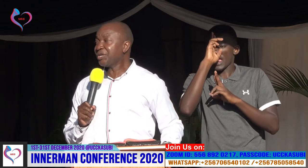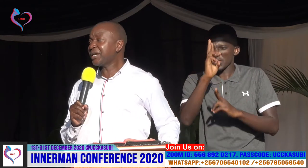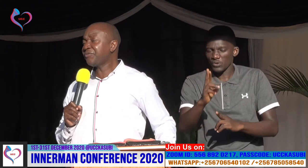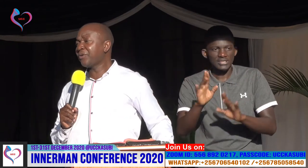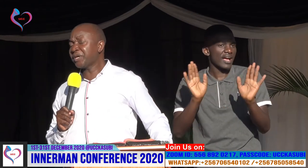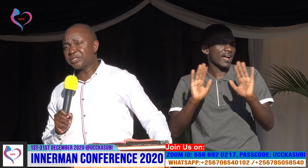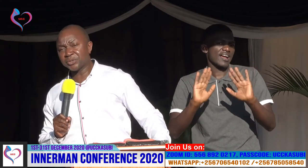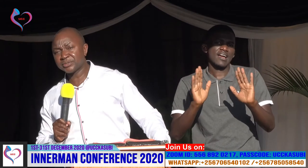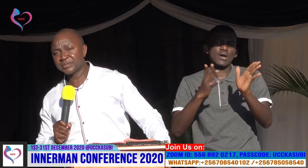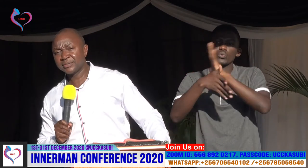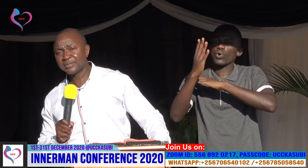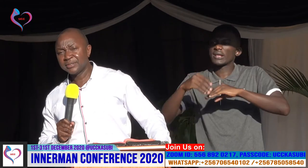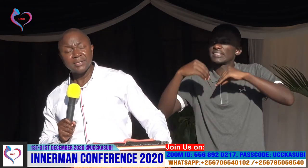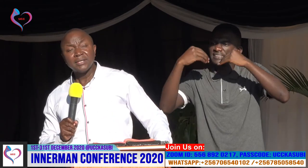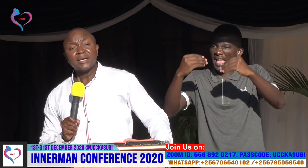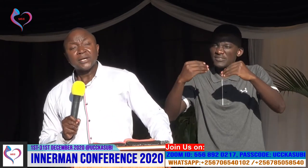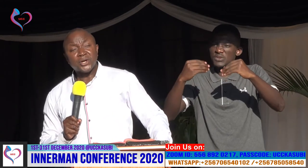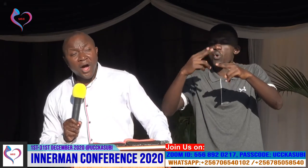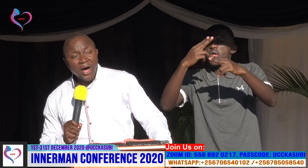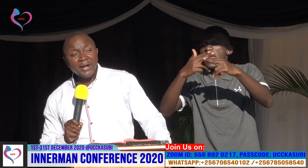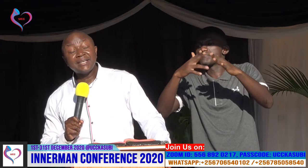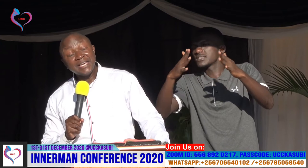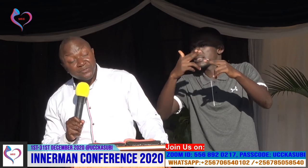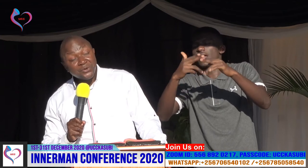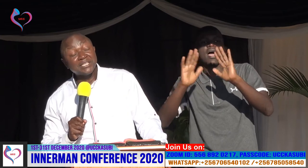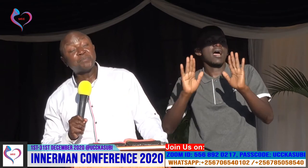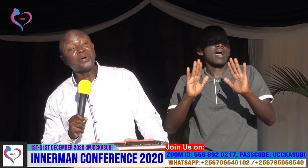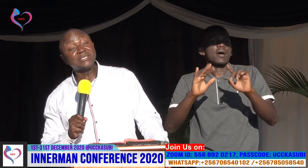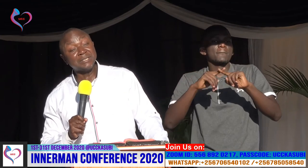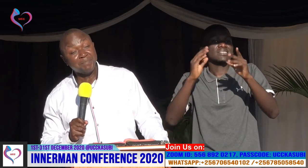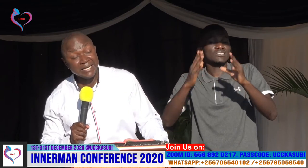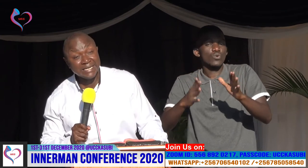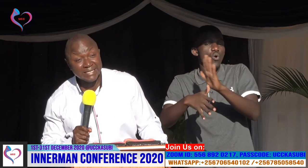He's not a giver of titles. Tawa titles eri abantu. God gives